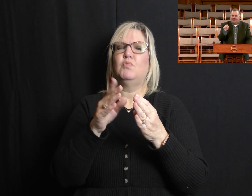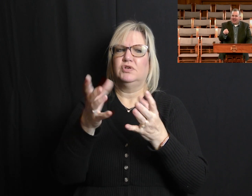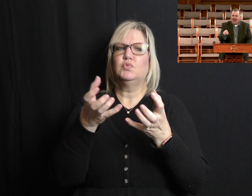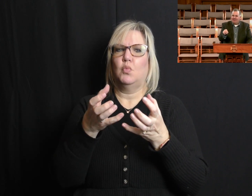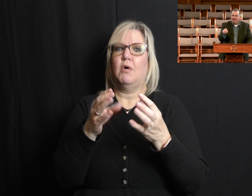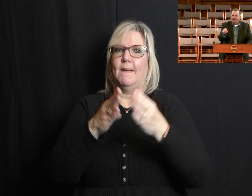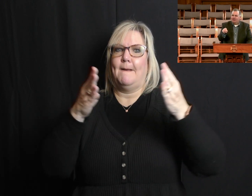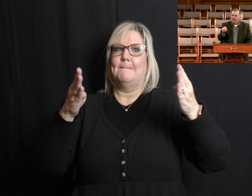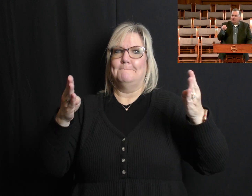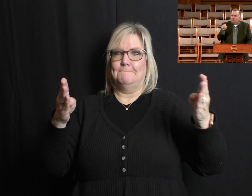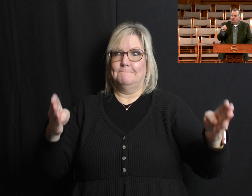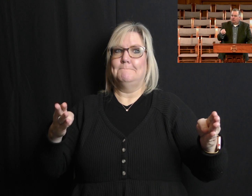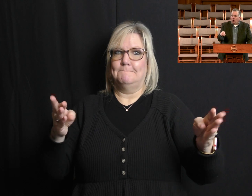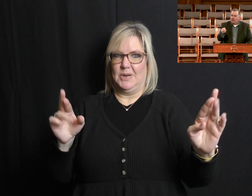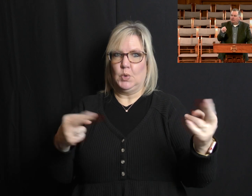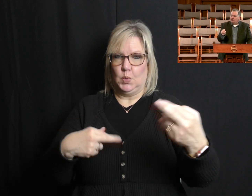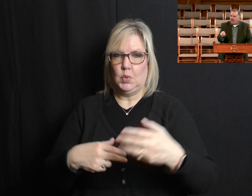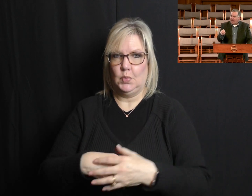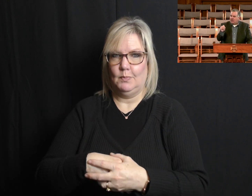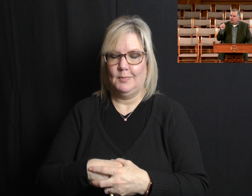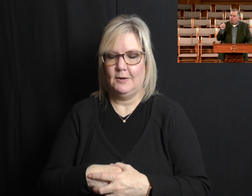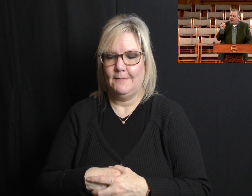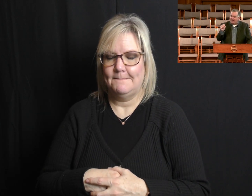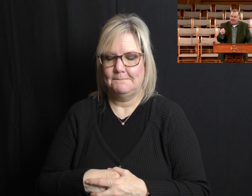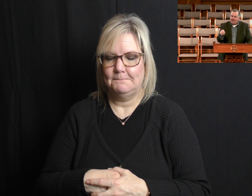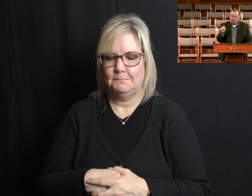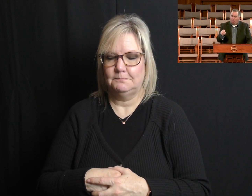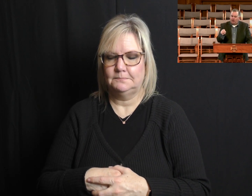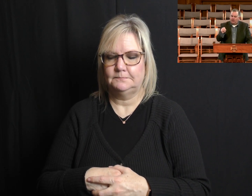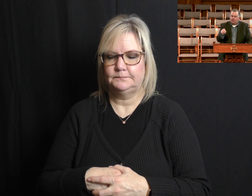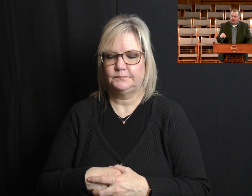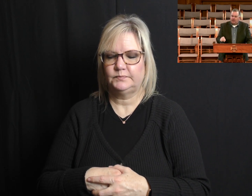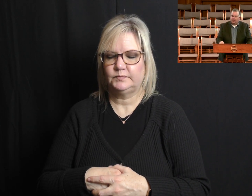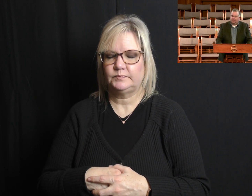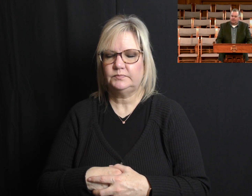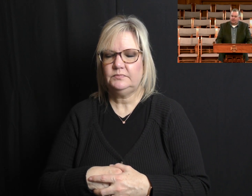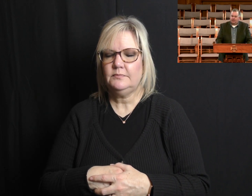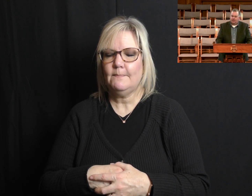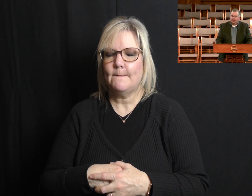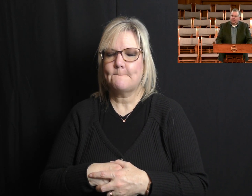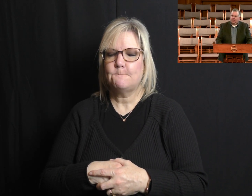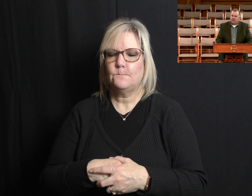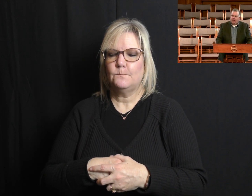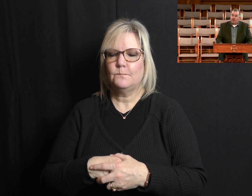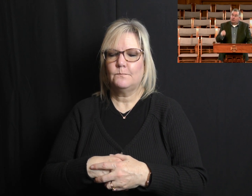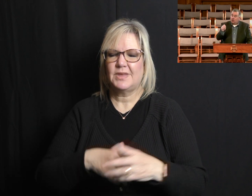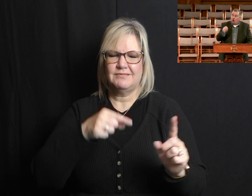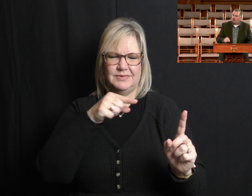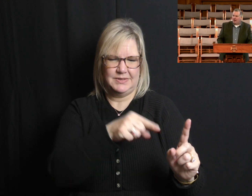his life was going to change from what he wanted it to be. And it was caused by